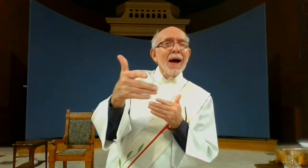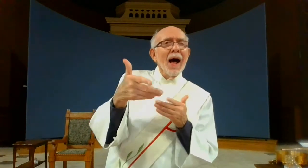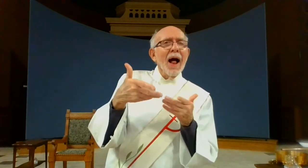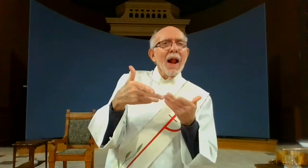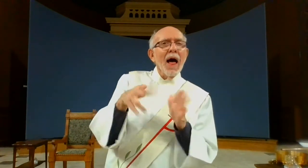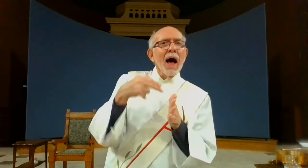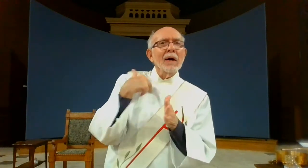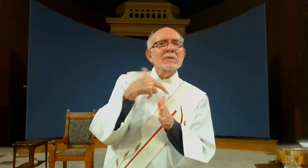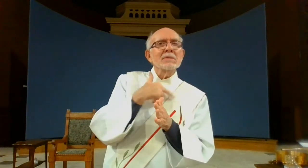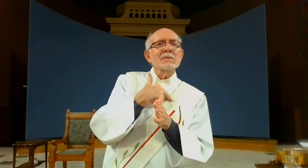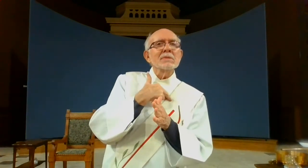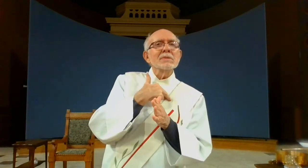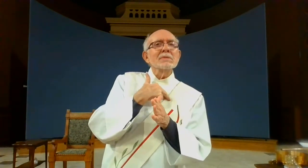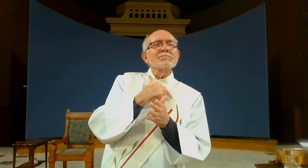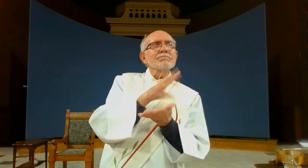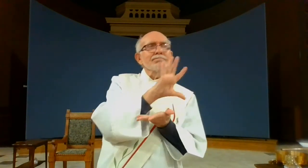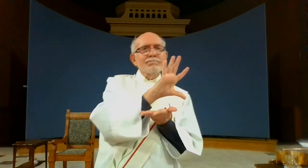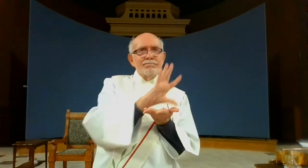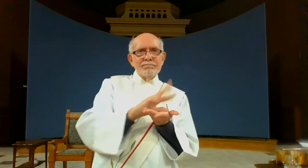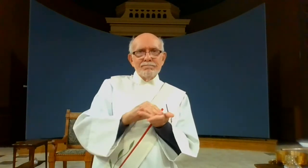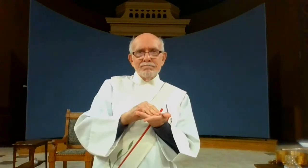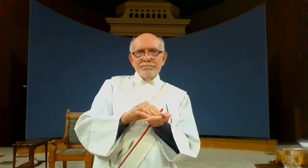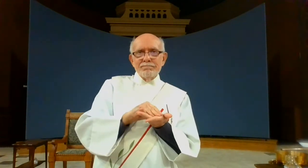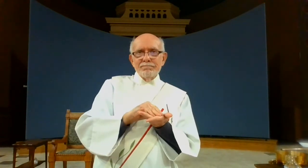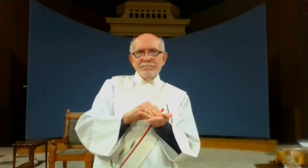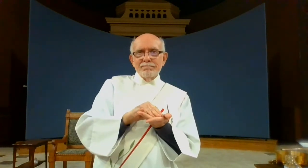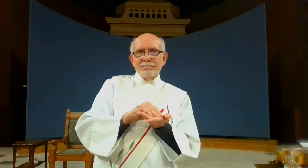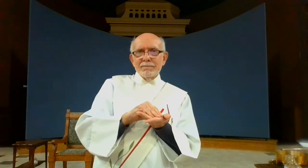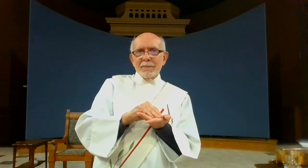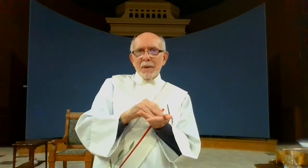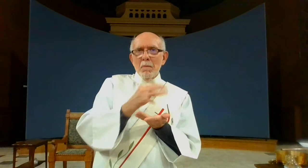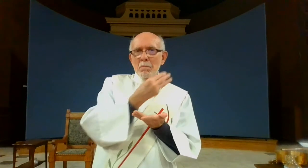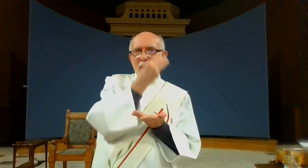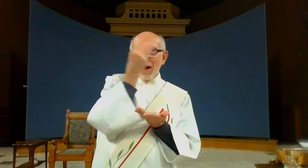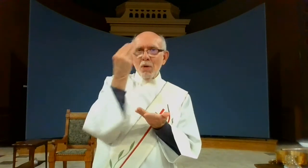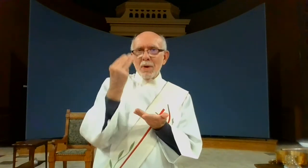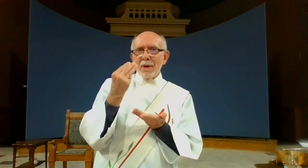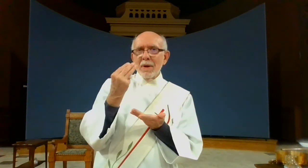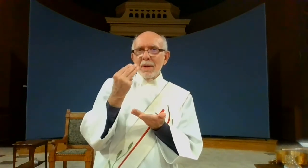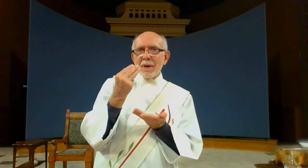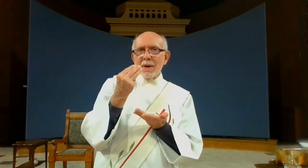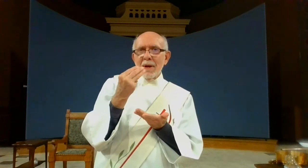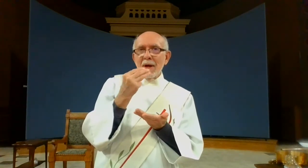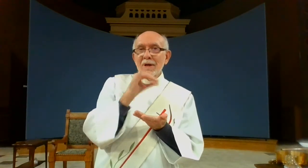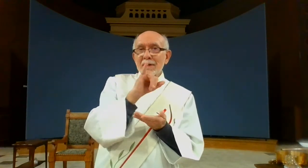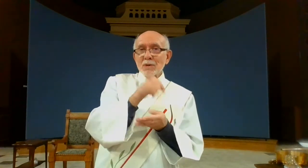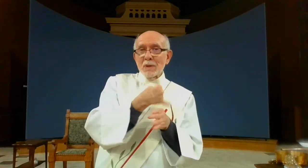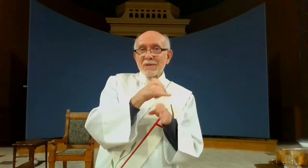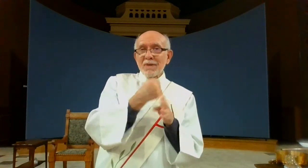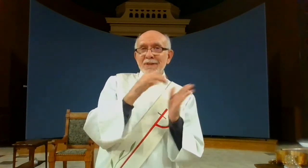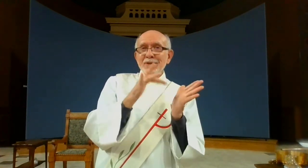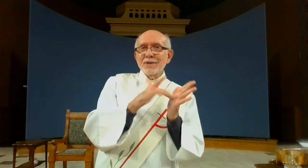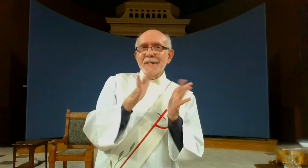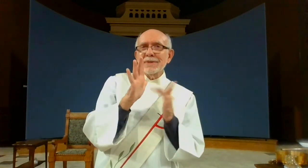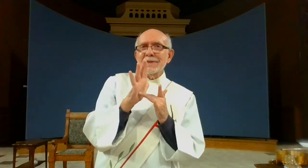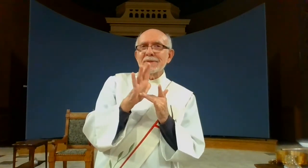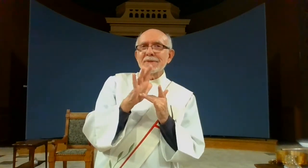So going forward, this allows us to accept that Mary, Joseph, and